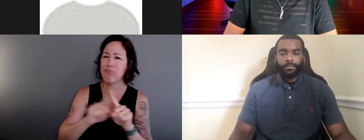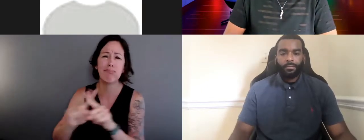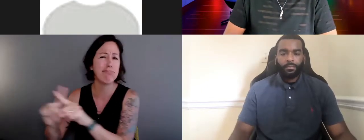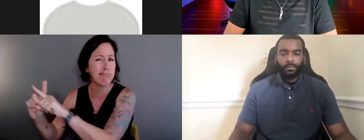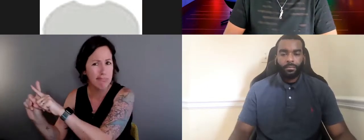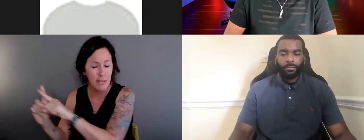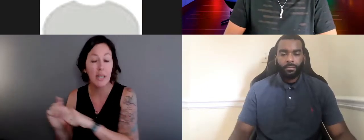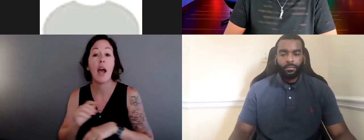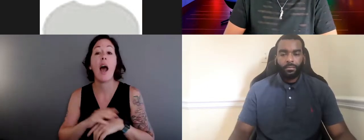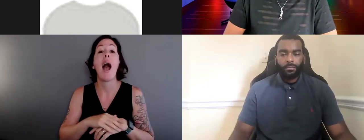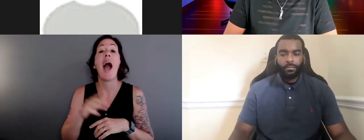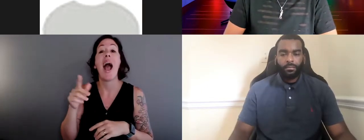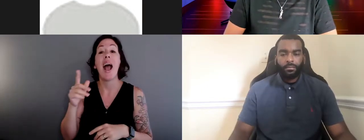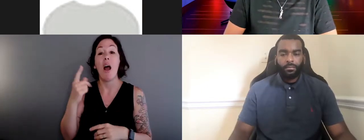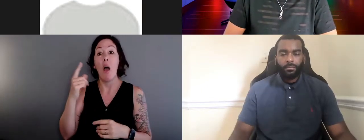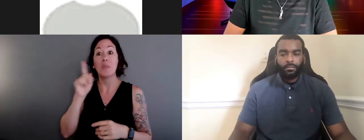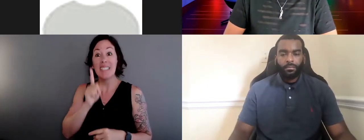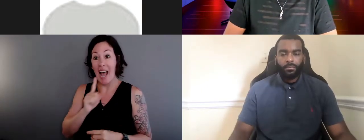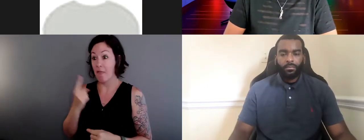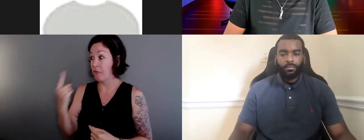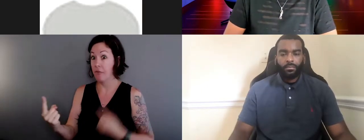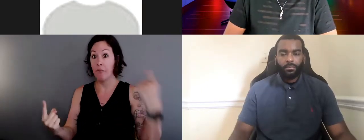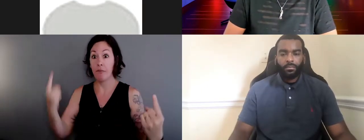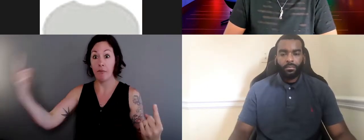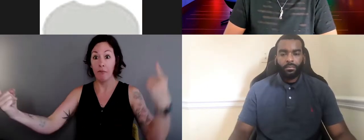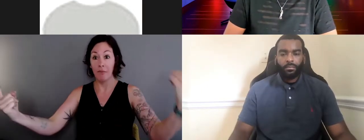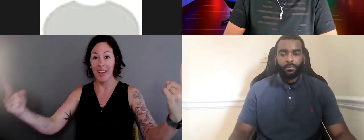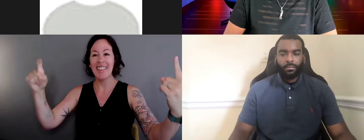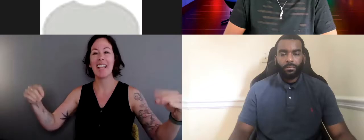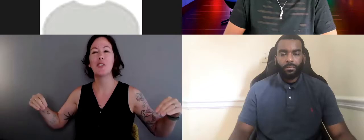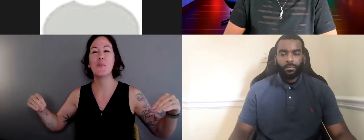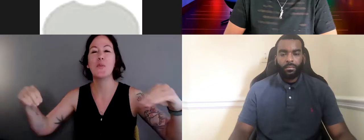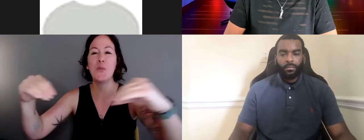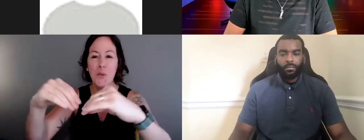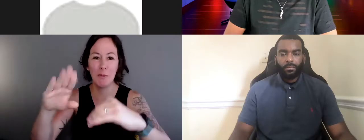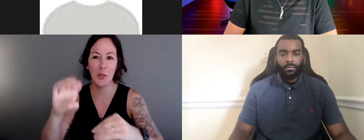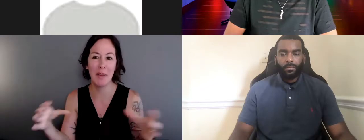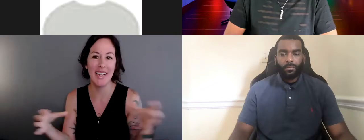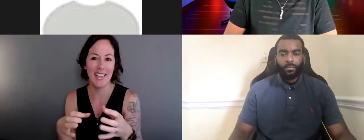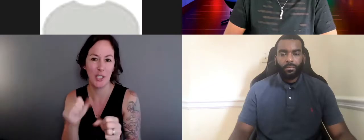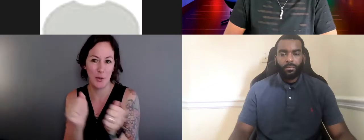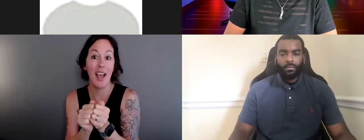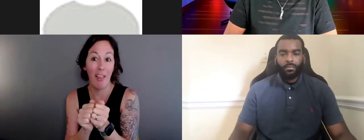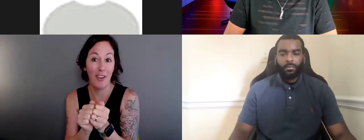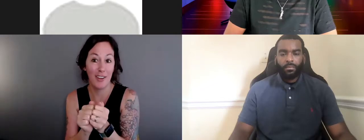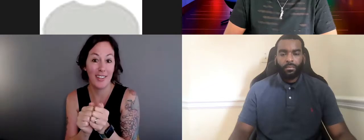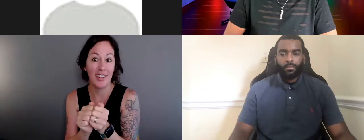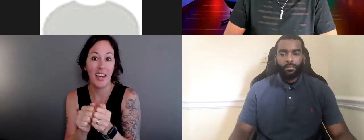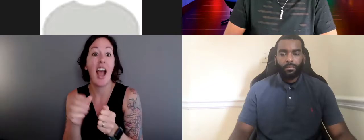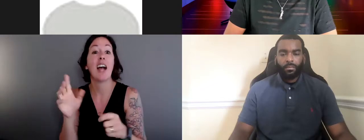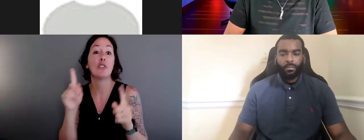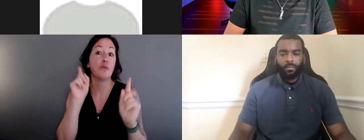their hearing. And there are many other ways as well. So sometimes there are deaf people who